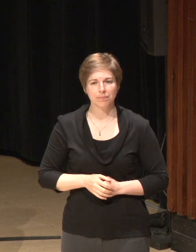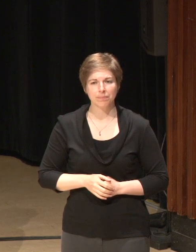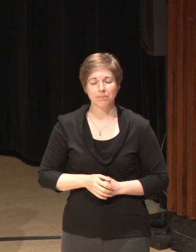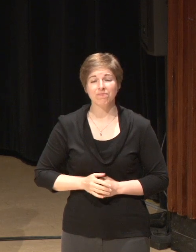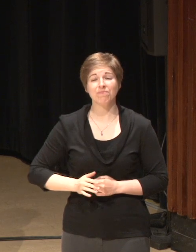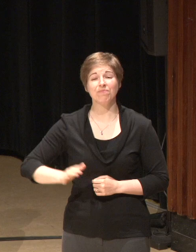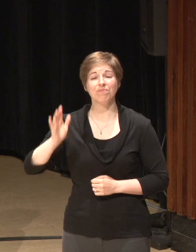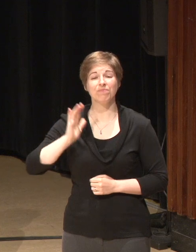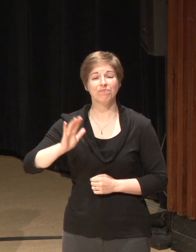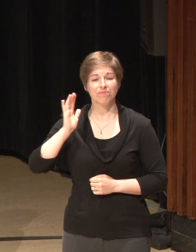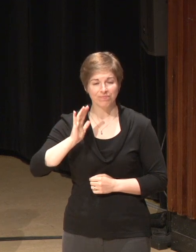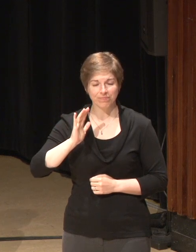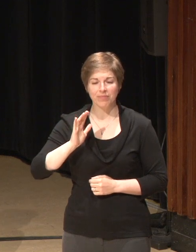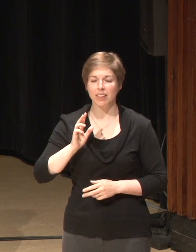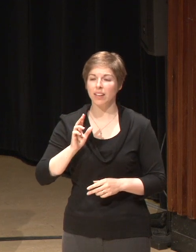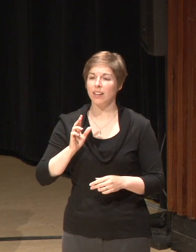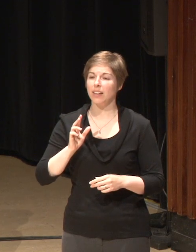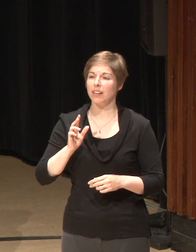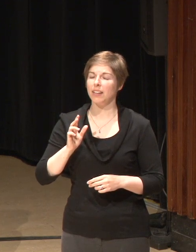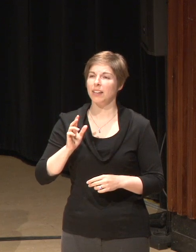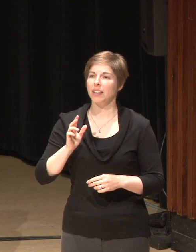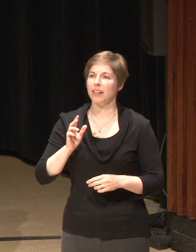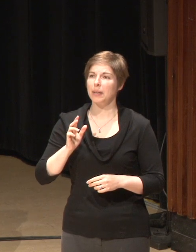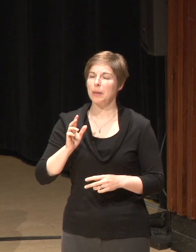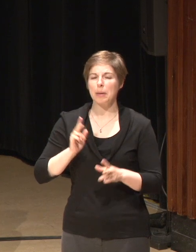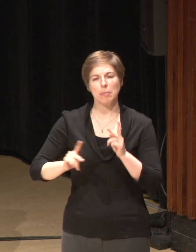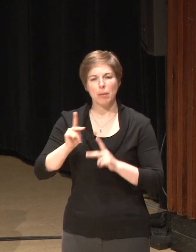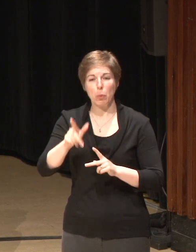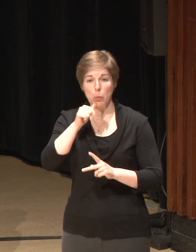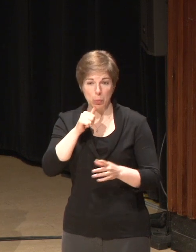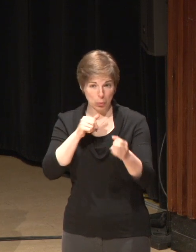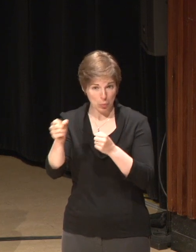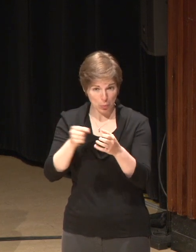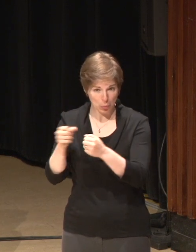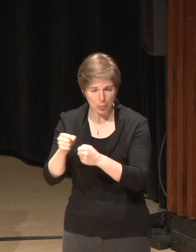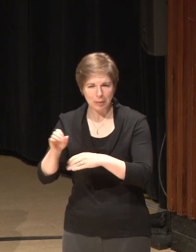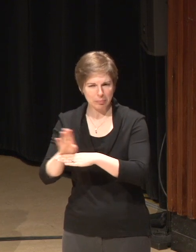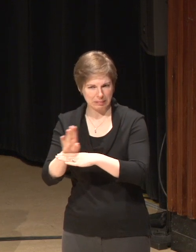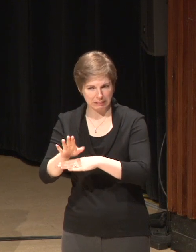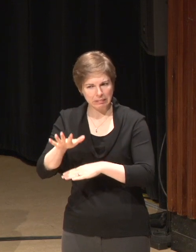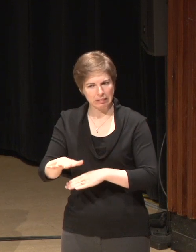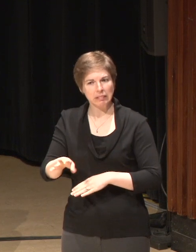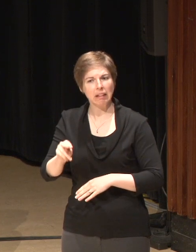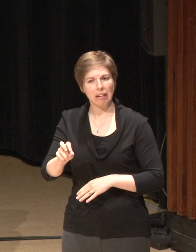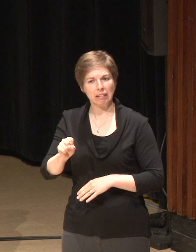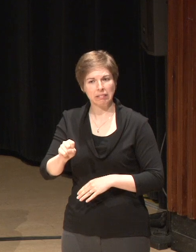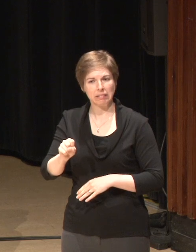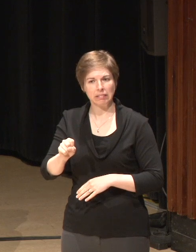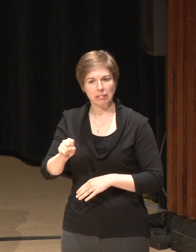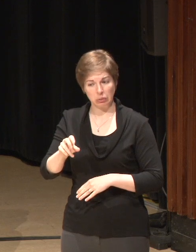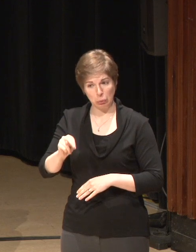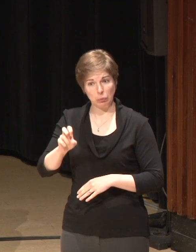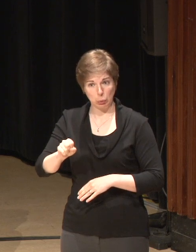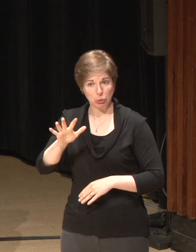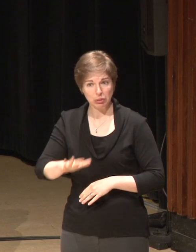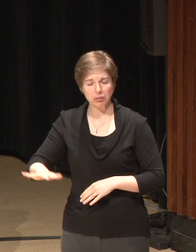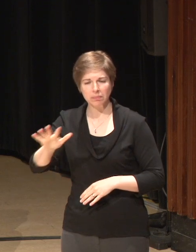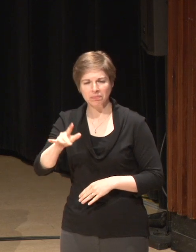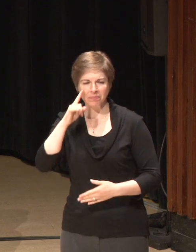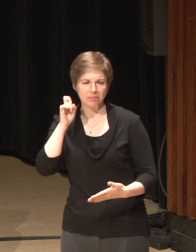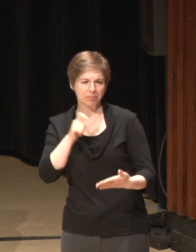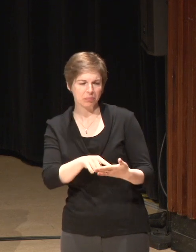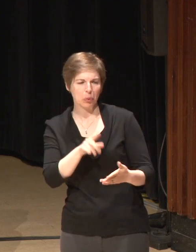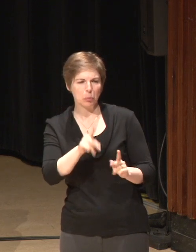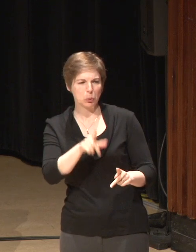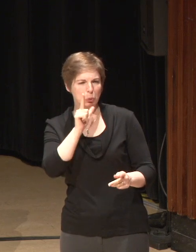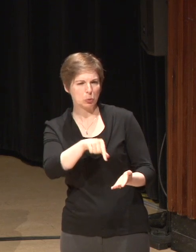province of Nova Scotia would not necessarily have looked on a grad of NSCC as having an